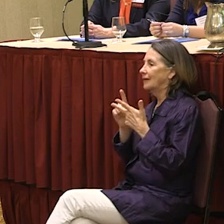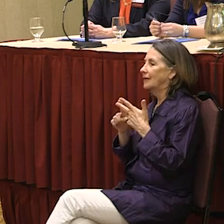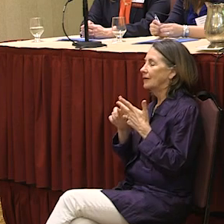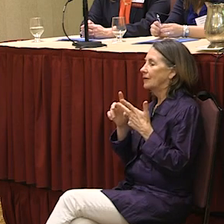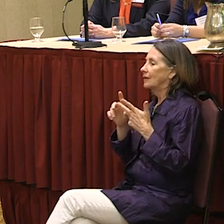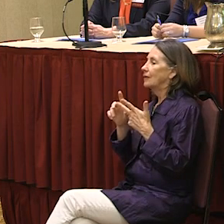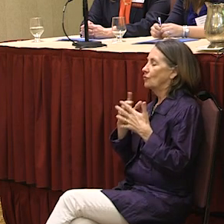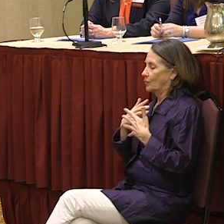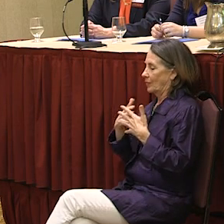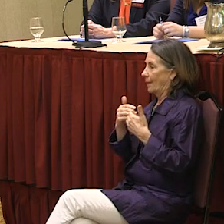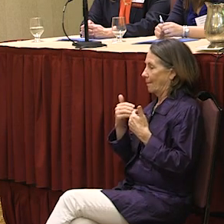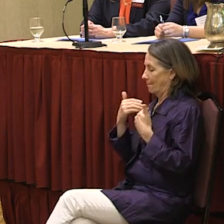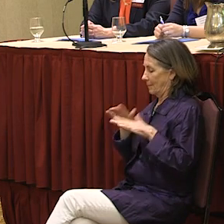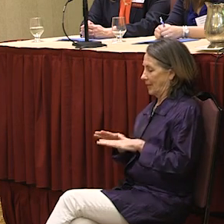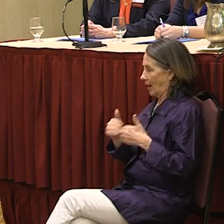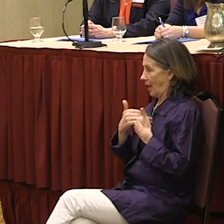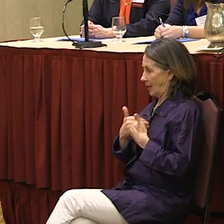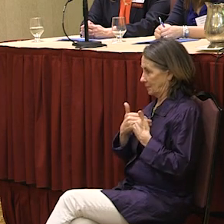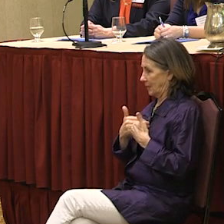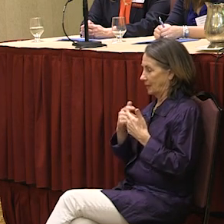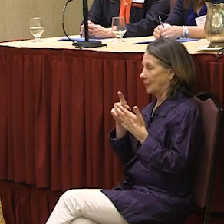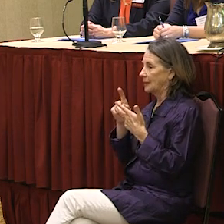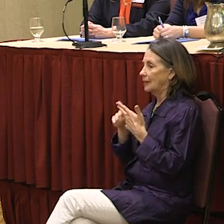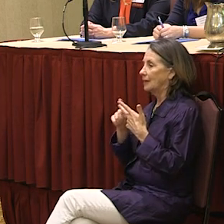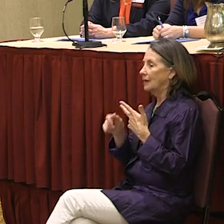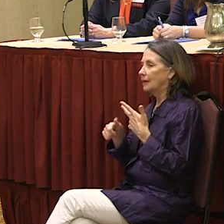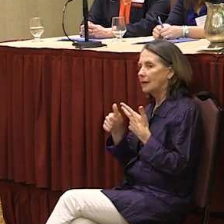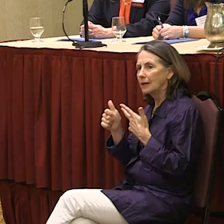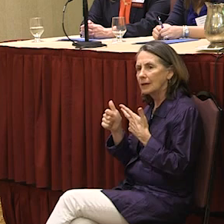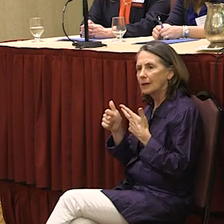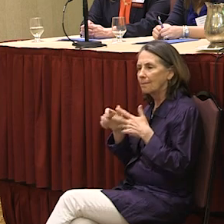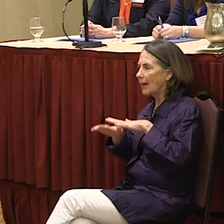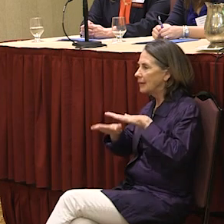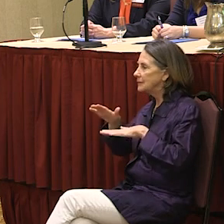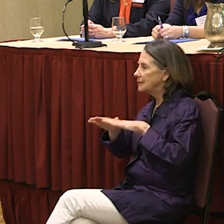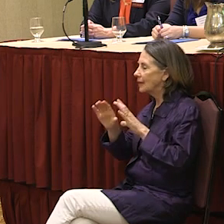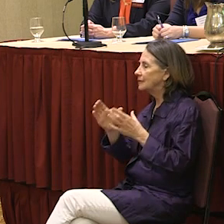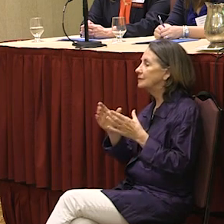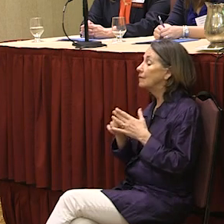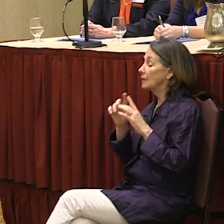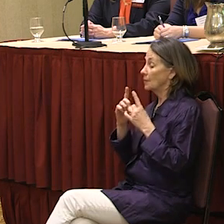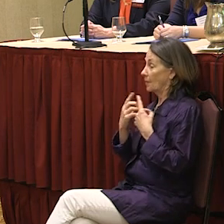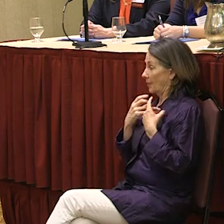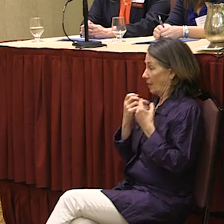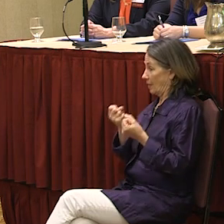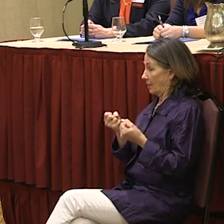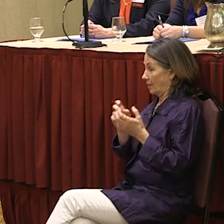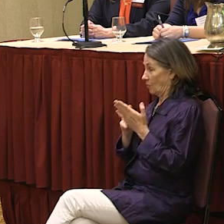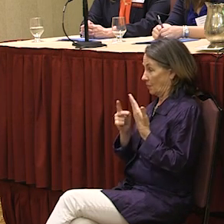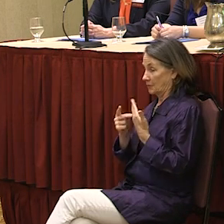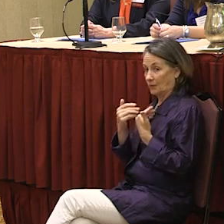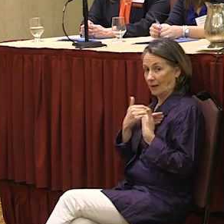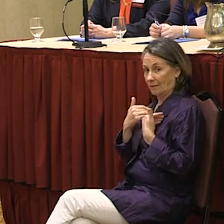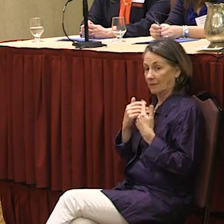for pediatric asthma, and also Matter of Balance. And for the Department of Health programs that we